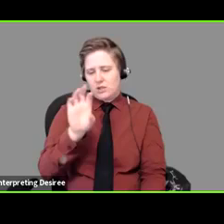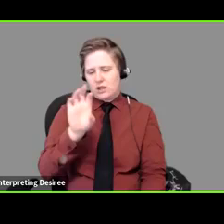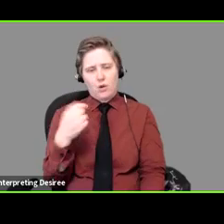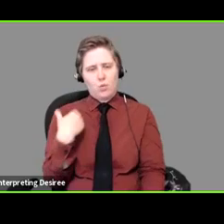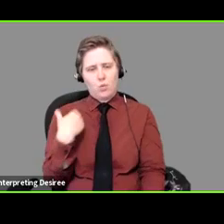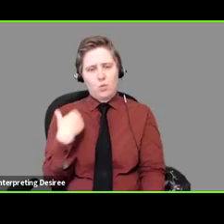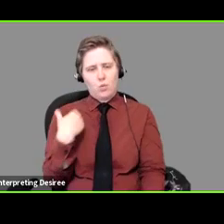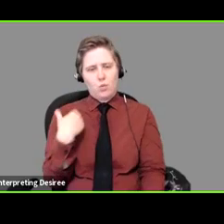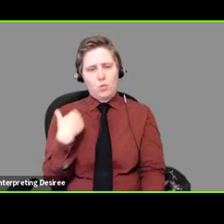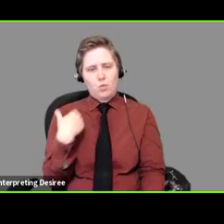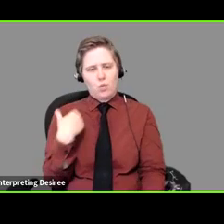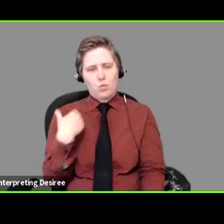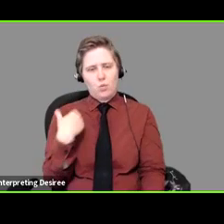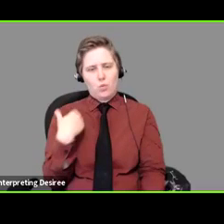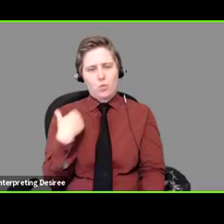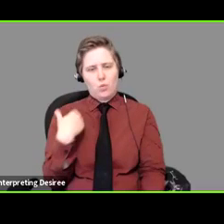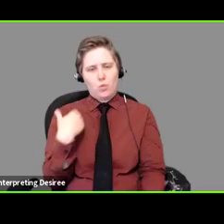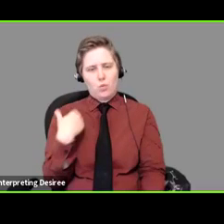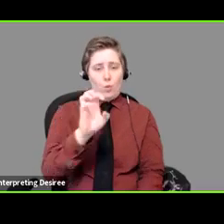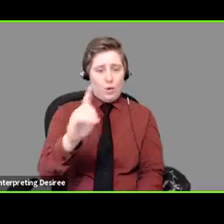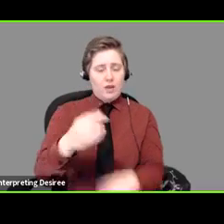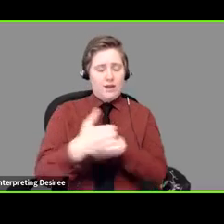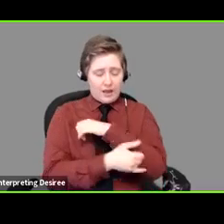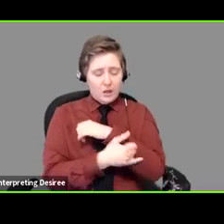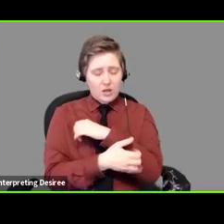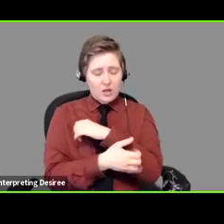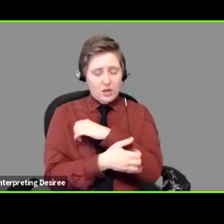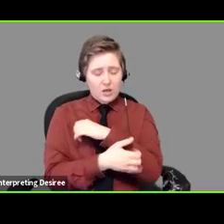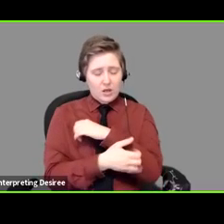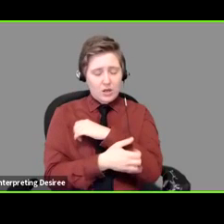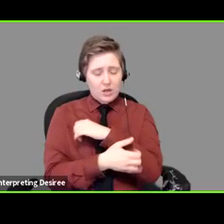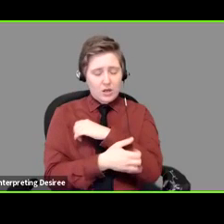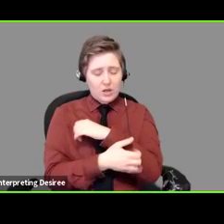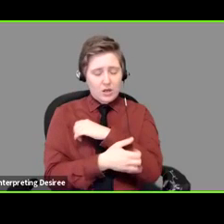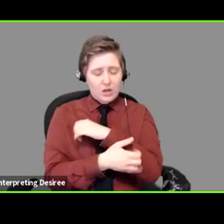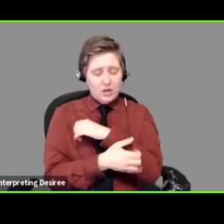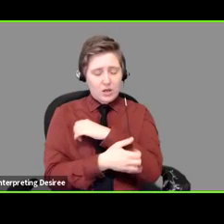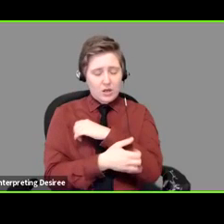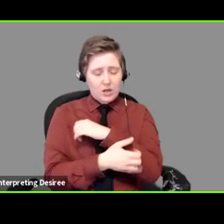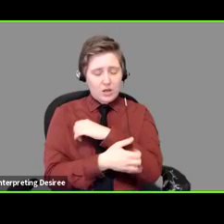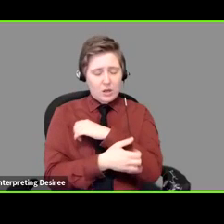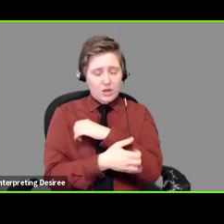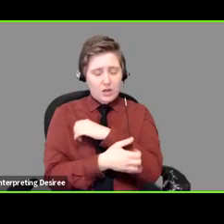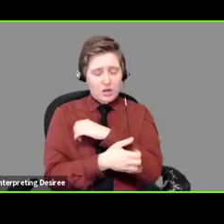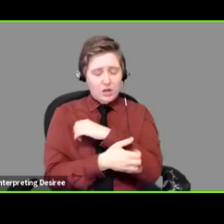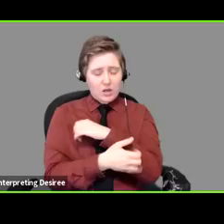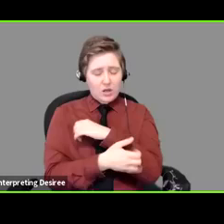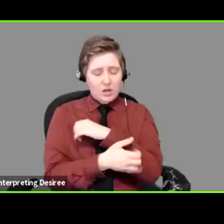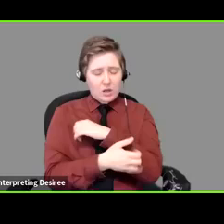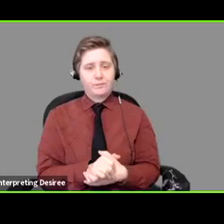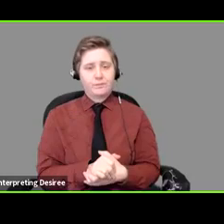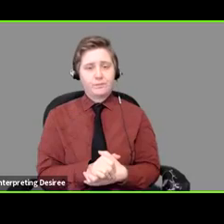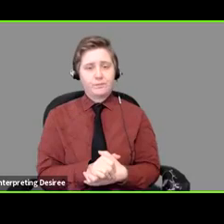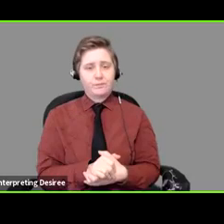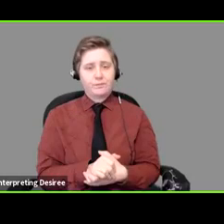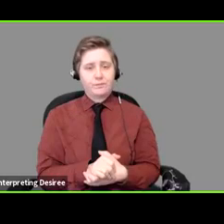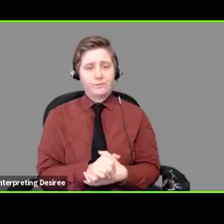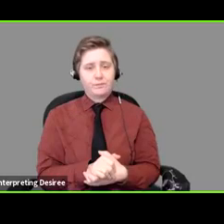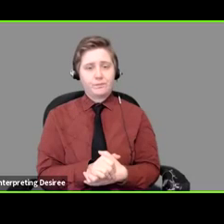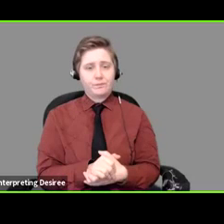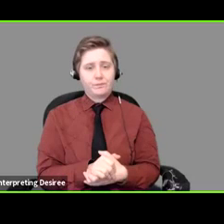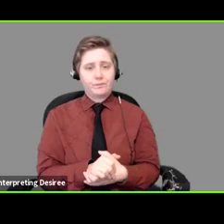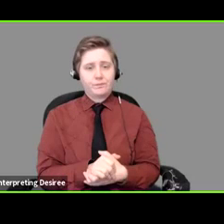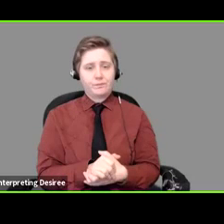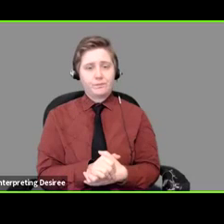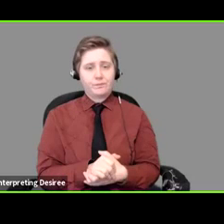and Wood County with assisting those health departments in the contact tracing efforts. The Ohio Department of Health